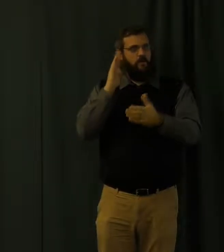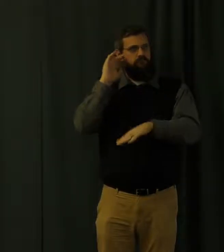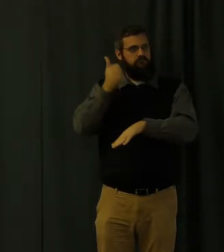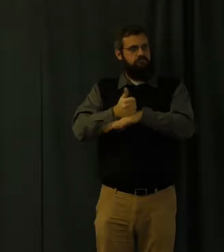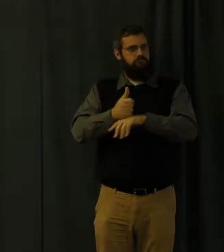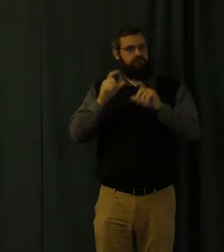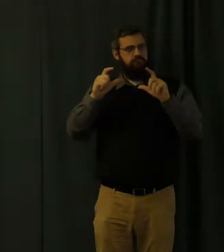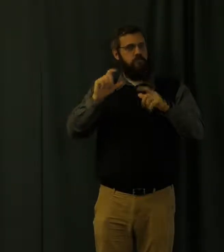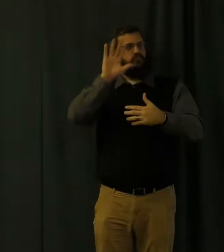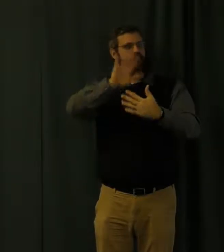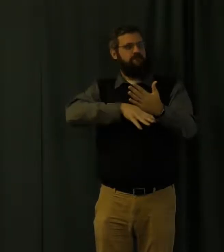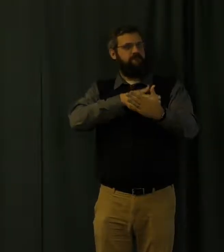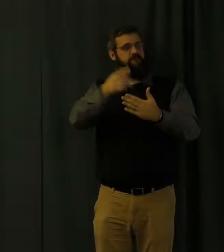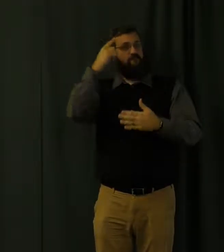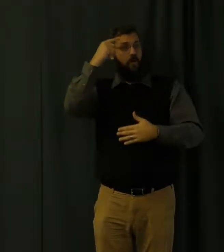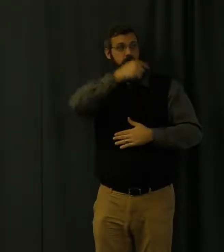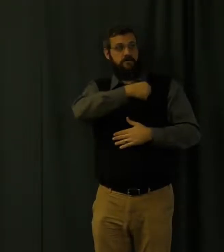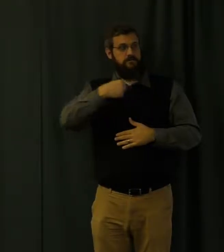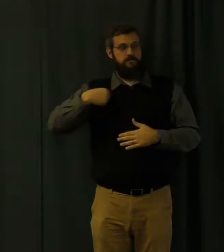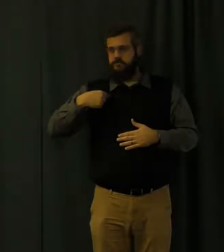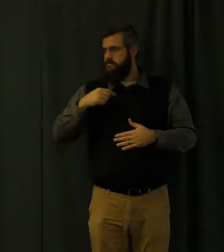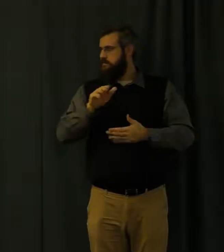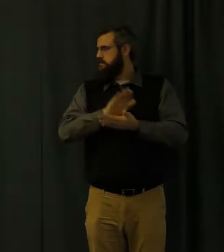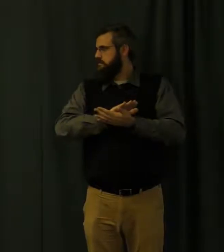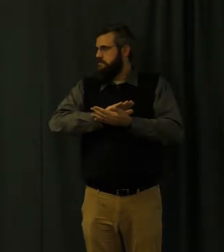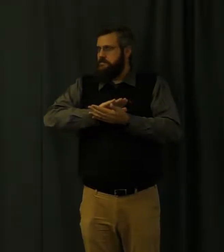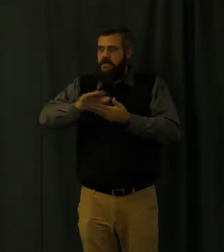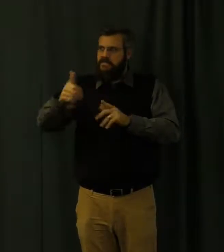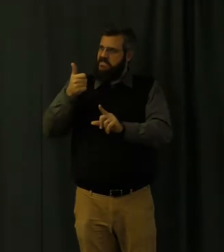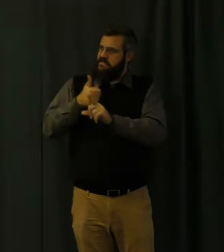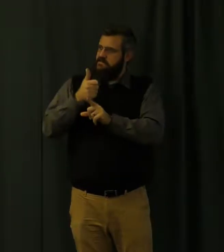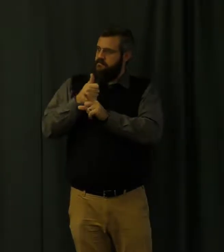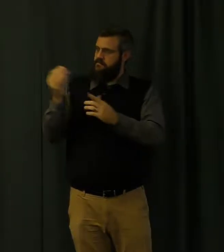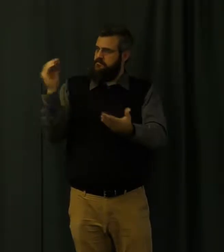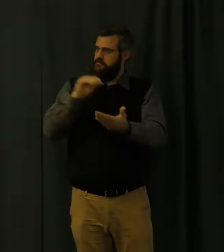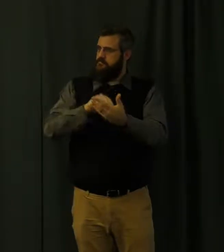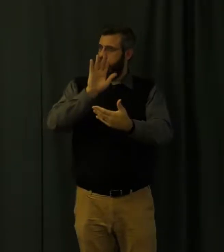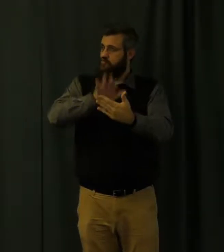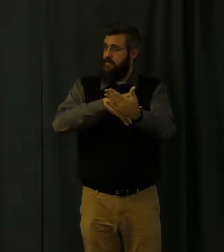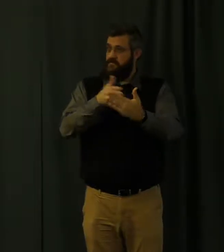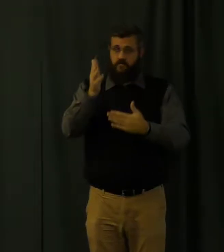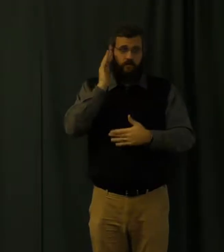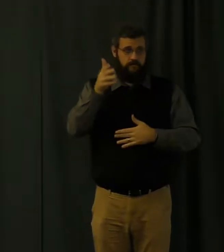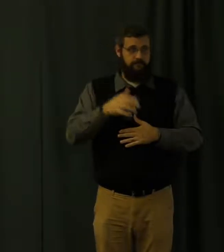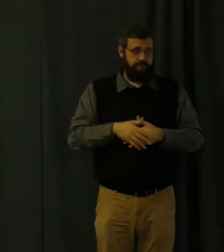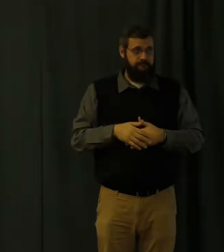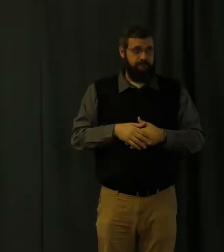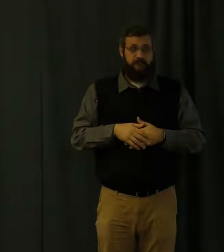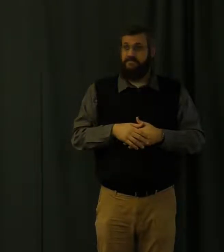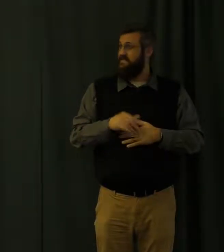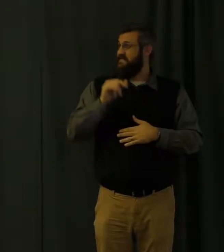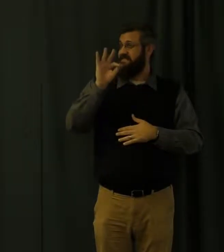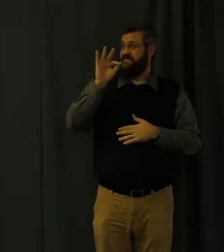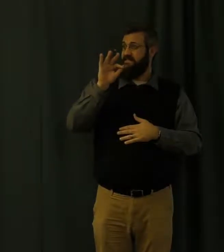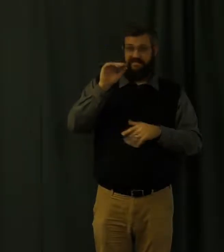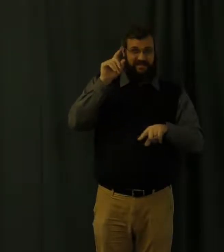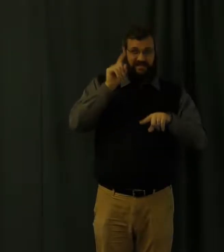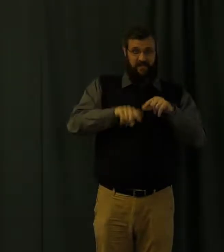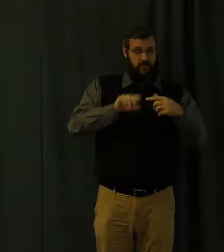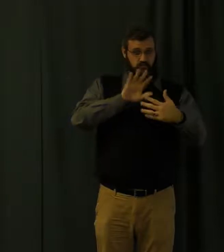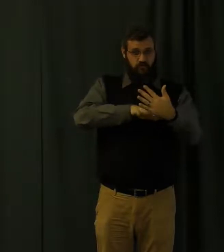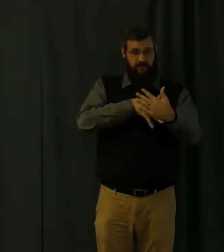this for us. We don't have to do that. It's really nice about forms. It'll just graph things automatically. And then if it's not something